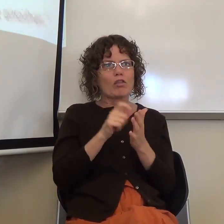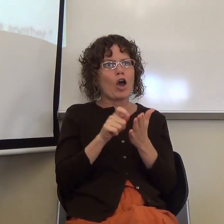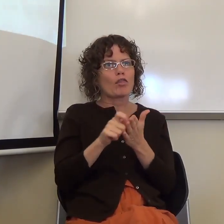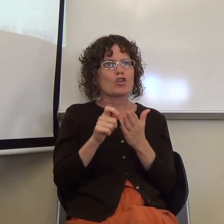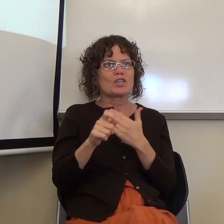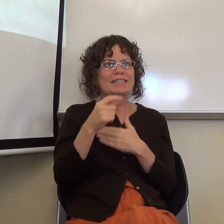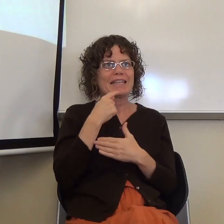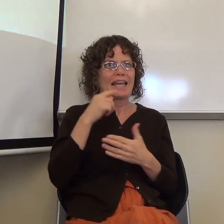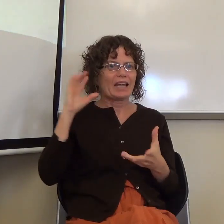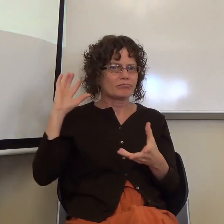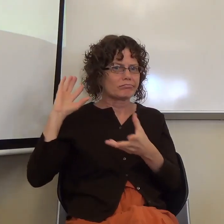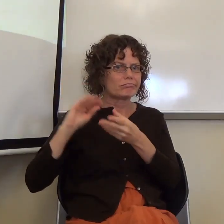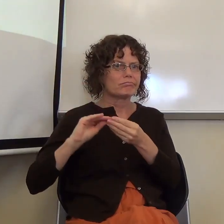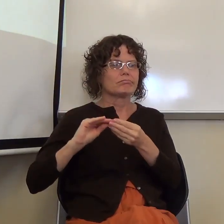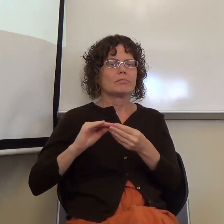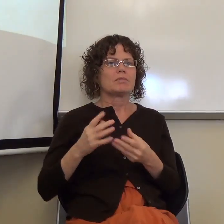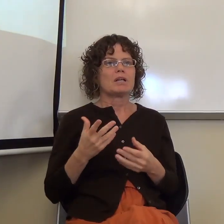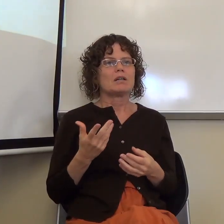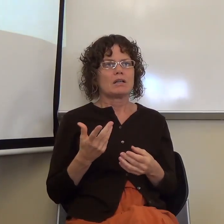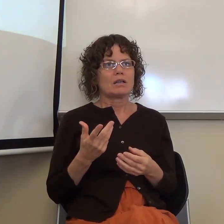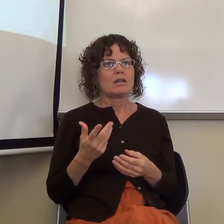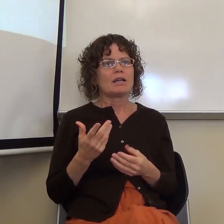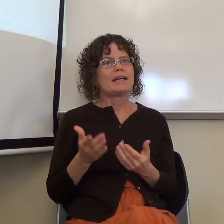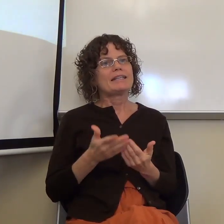This I think is an easier to get at